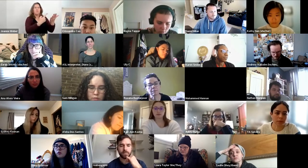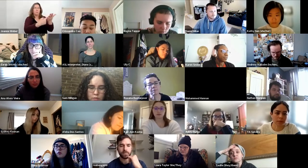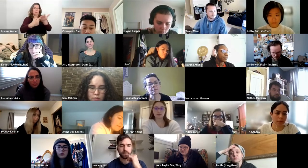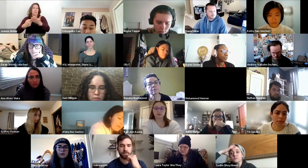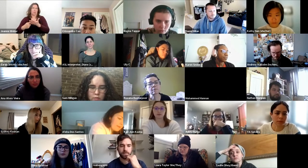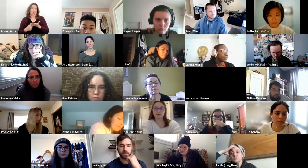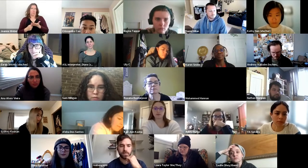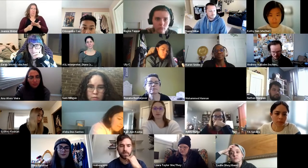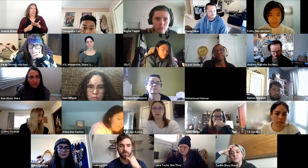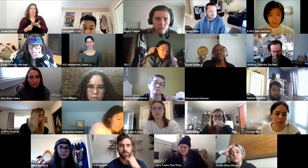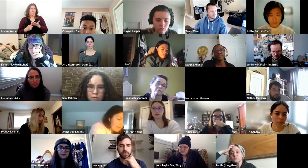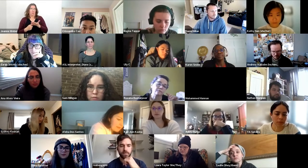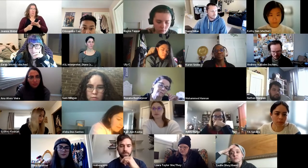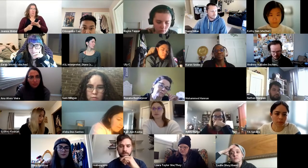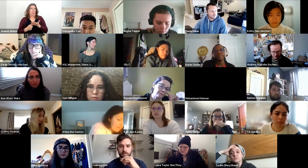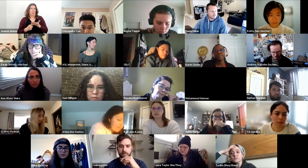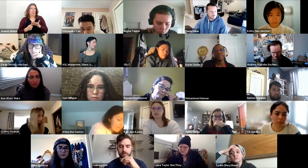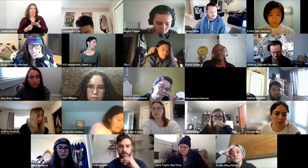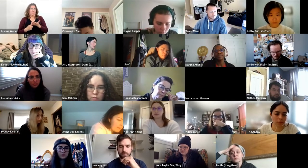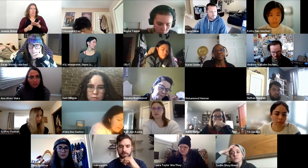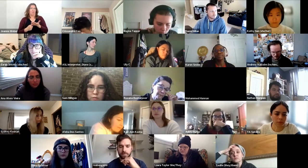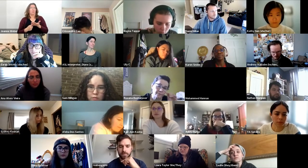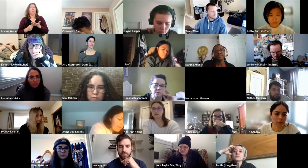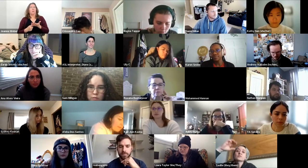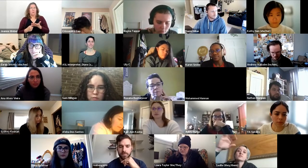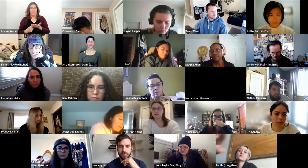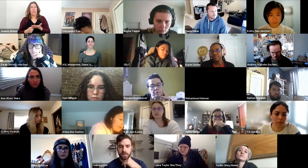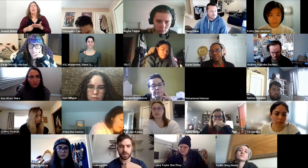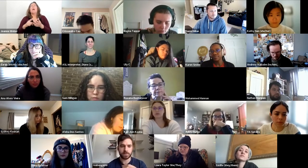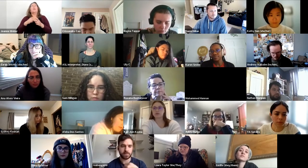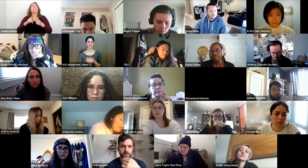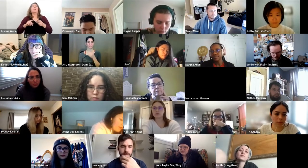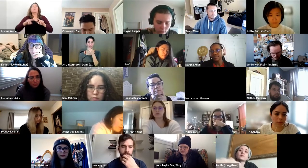it up to classroom discussion, questions, comments.